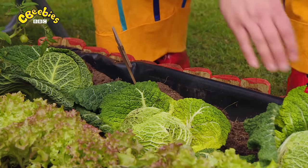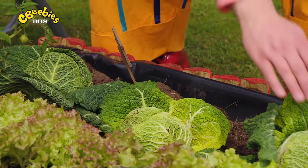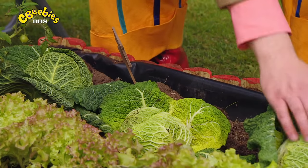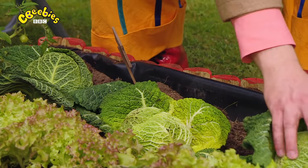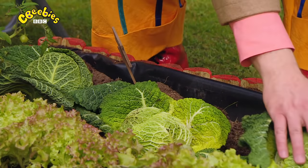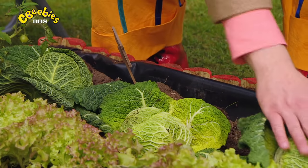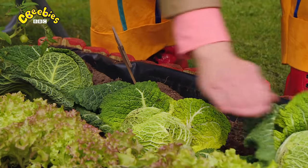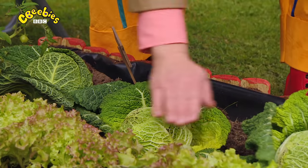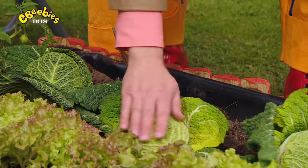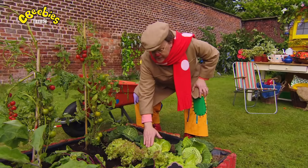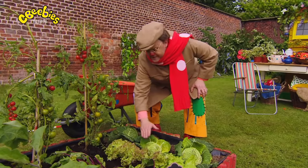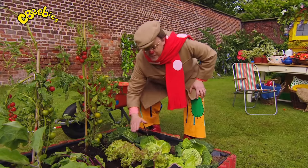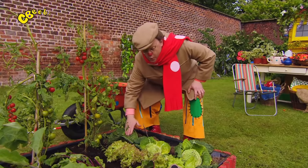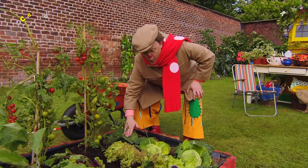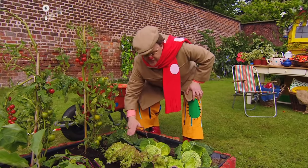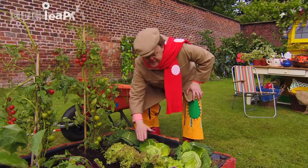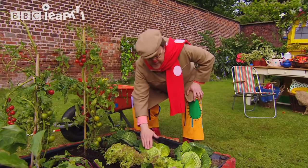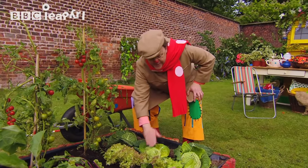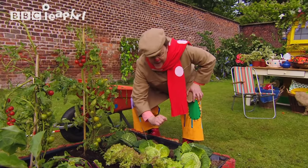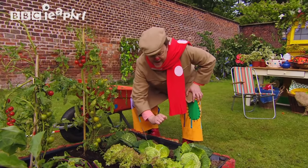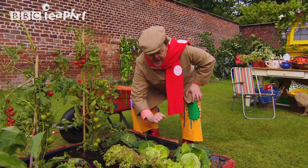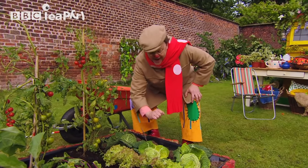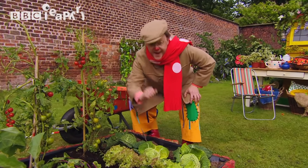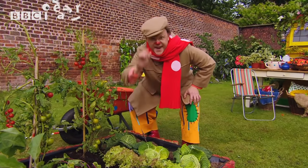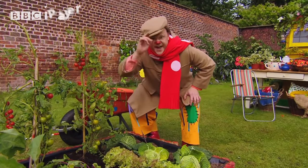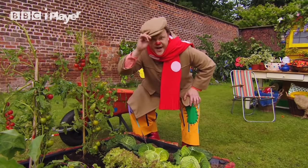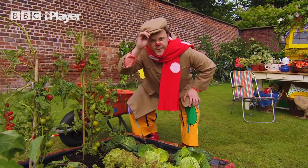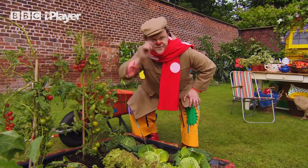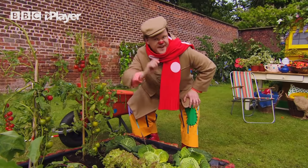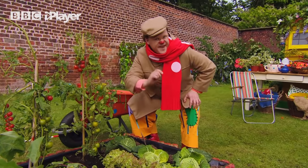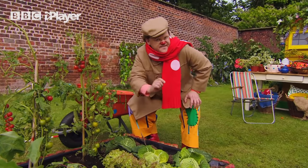it's all right you'll get some water soon hopefully